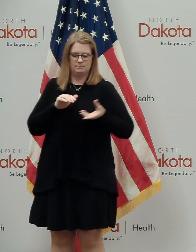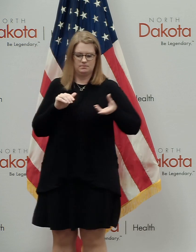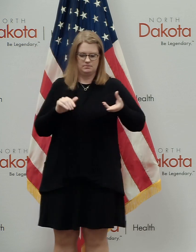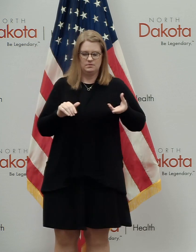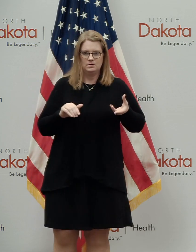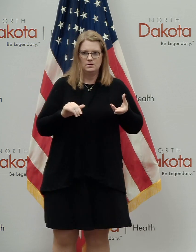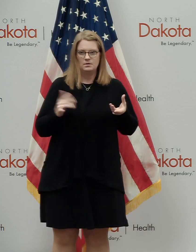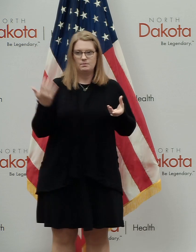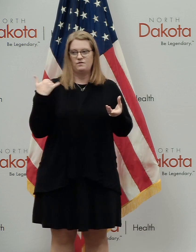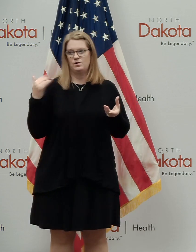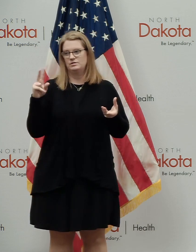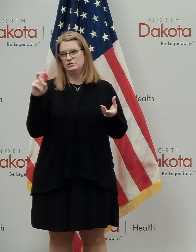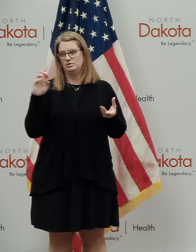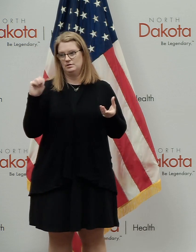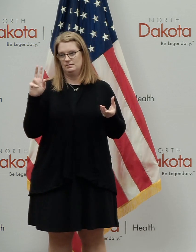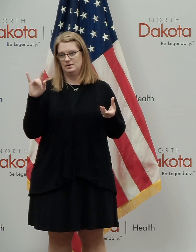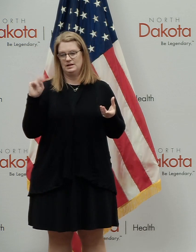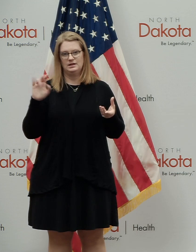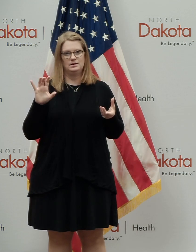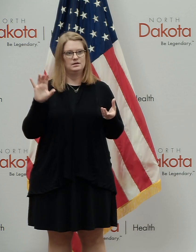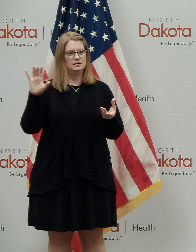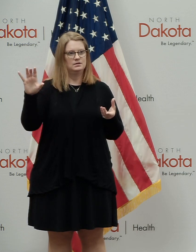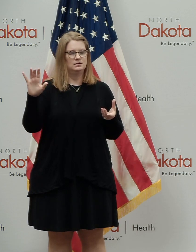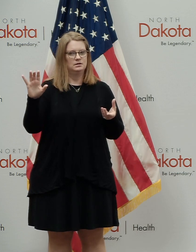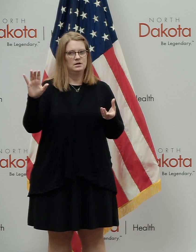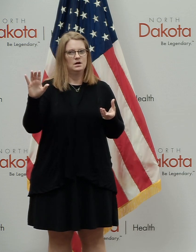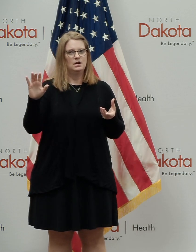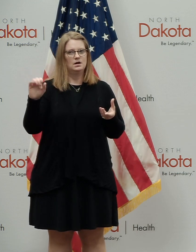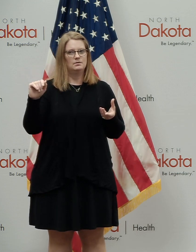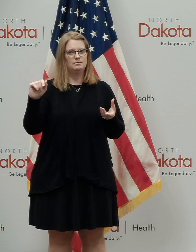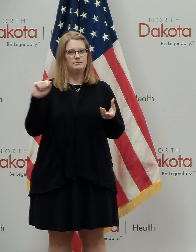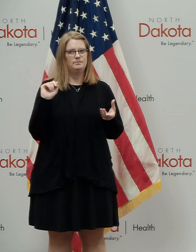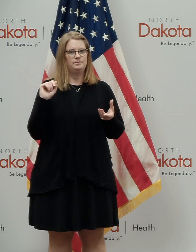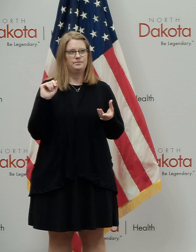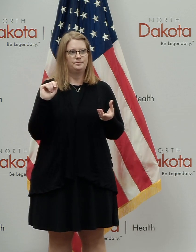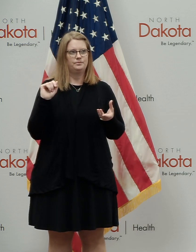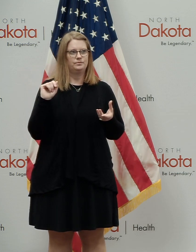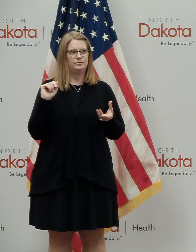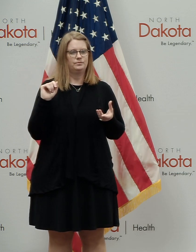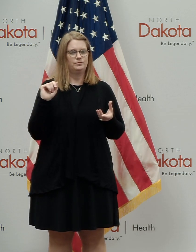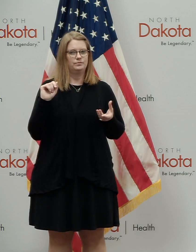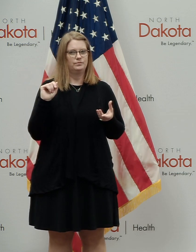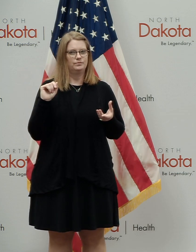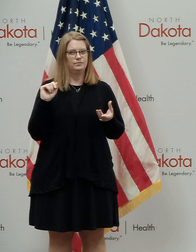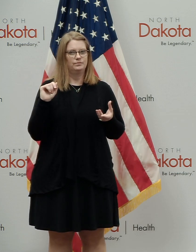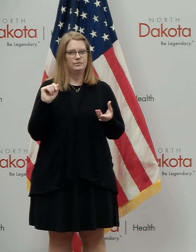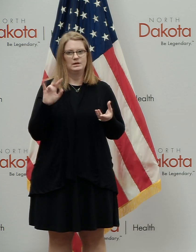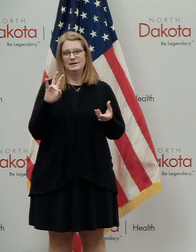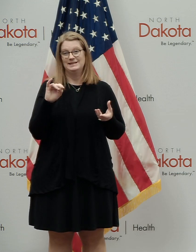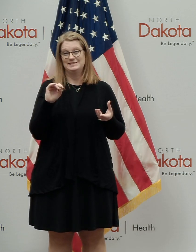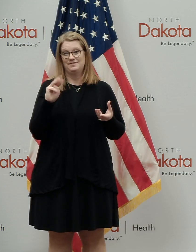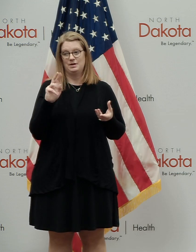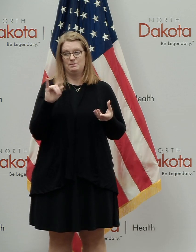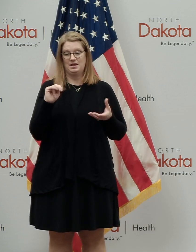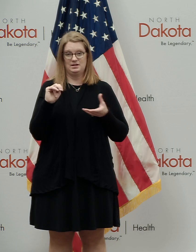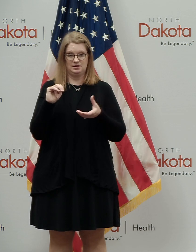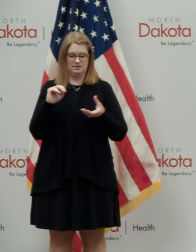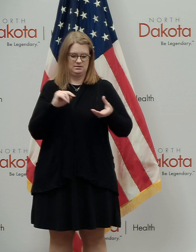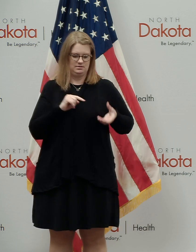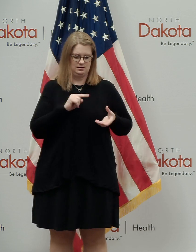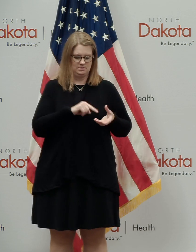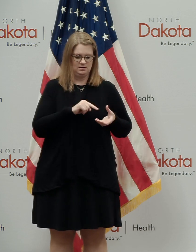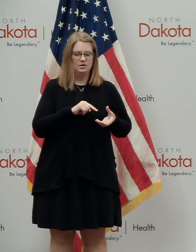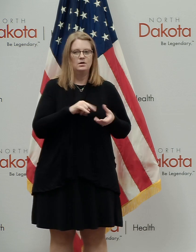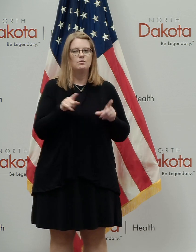was originally $200 million, I'll try not to go all through those numbers, but they brought back $70 million, but we did